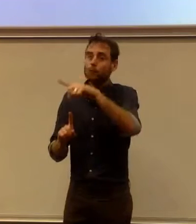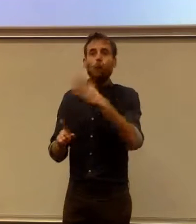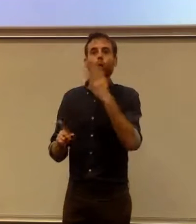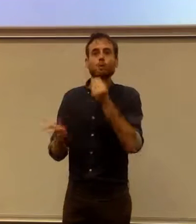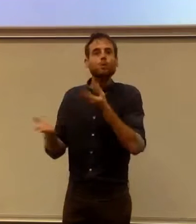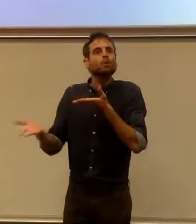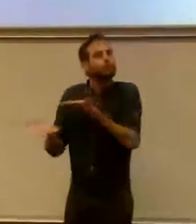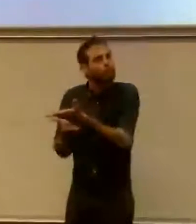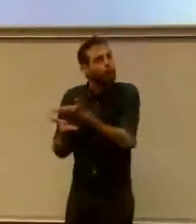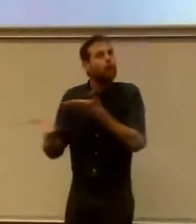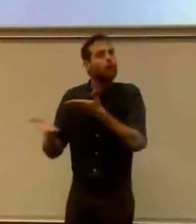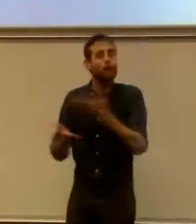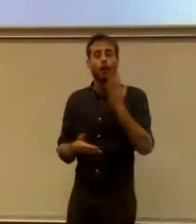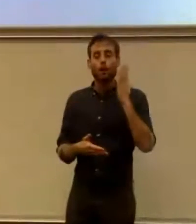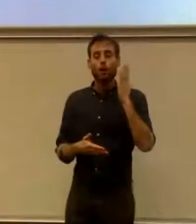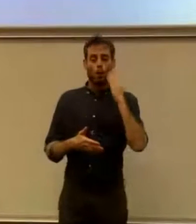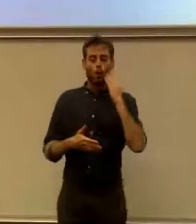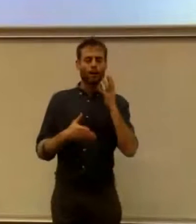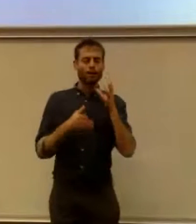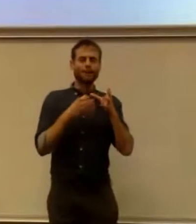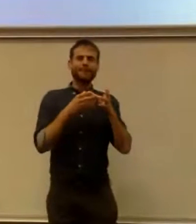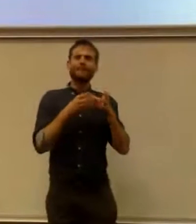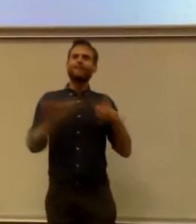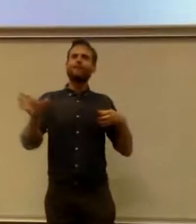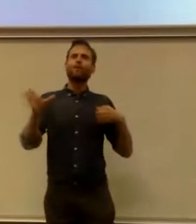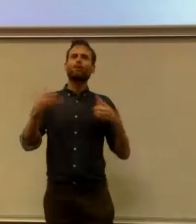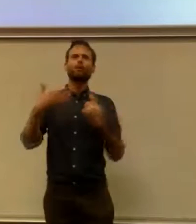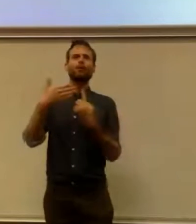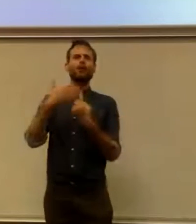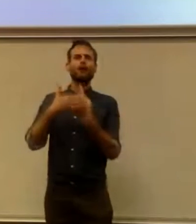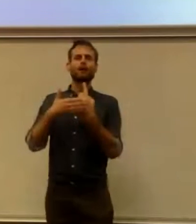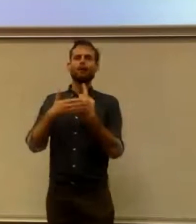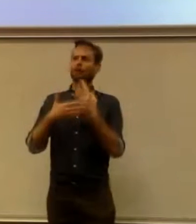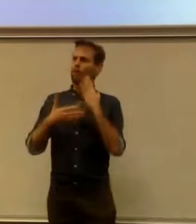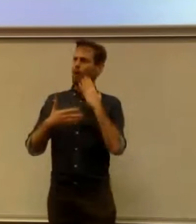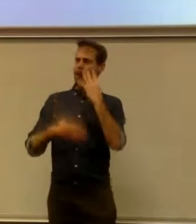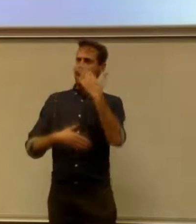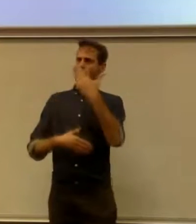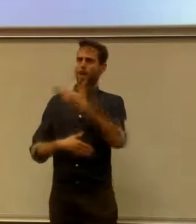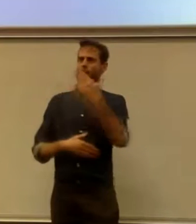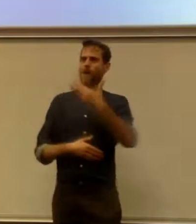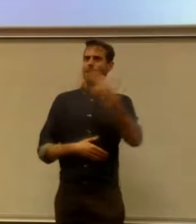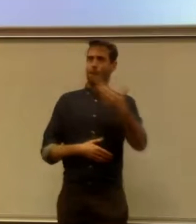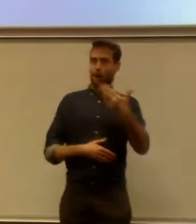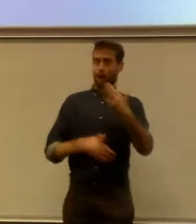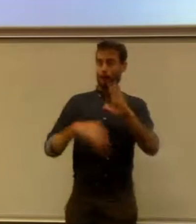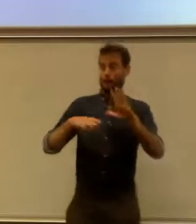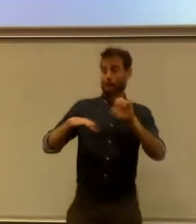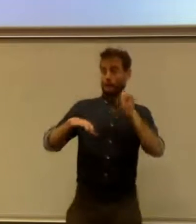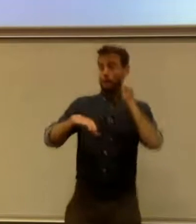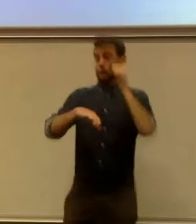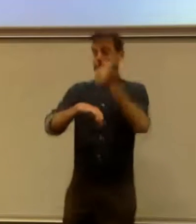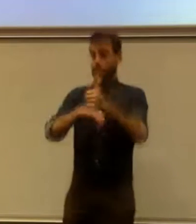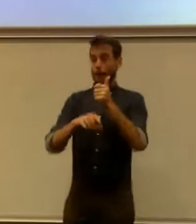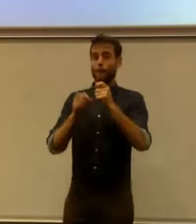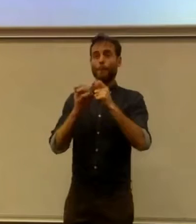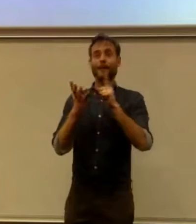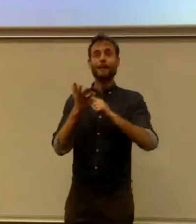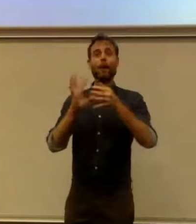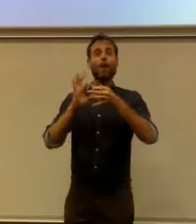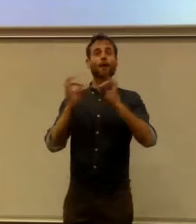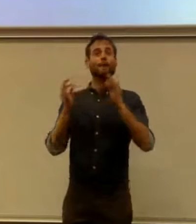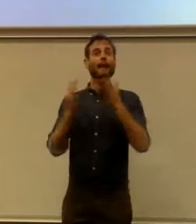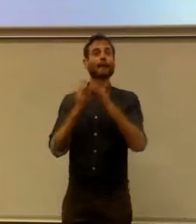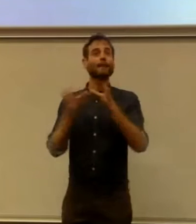if devolution happened in 1999, and the BSL and Linguistic Access Working Group was up and running, chaired